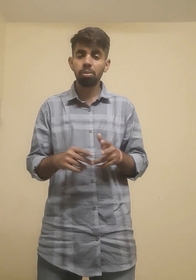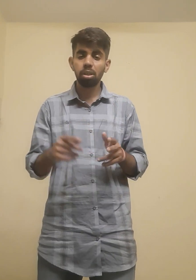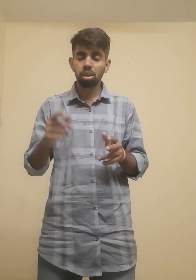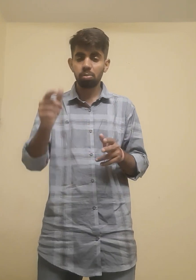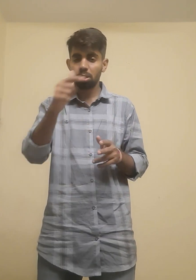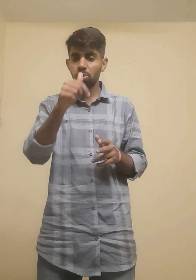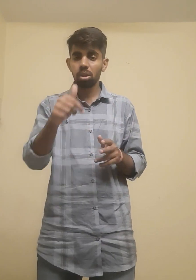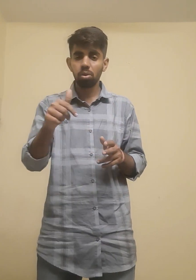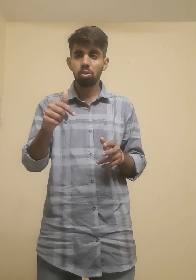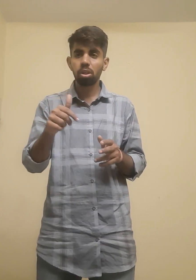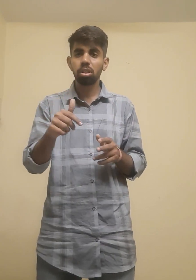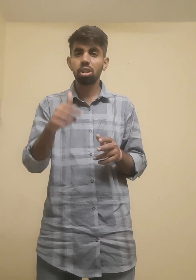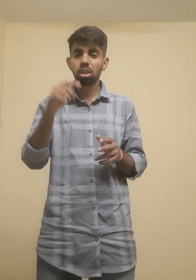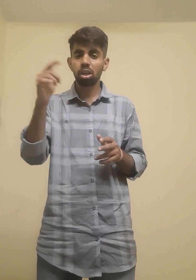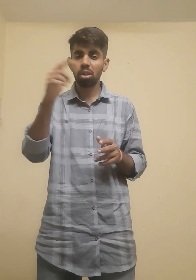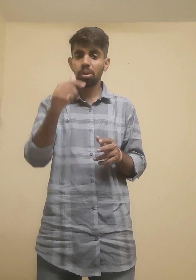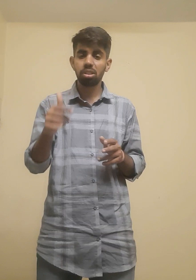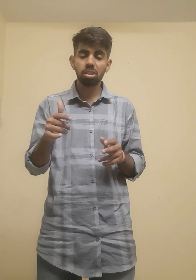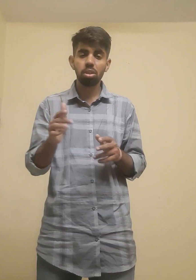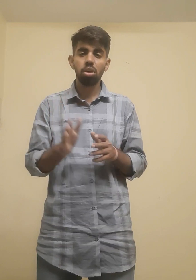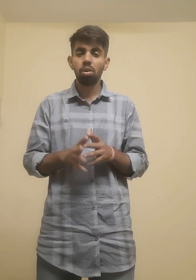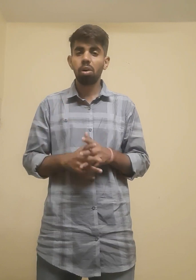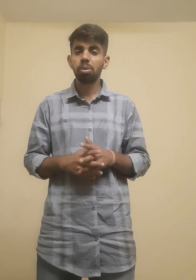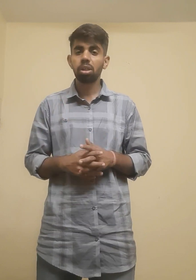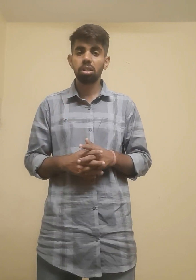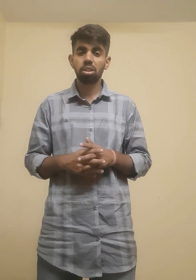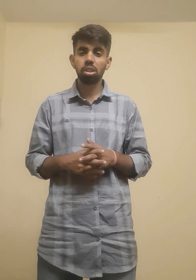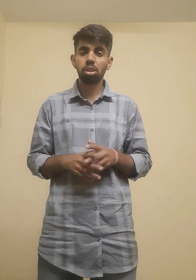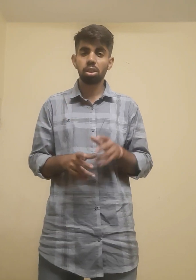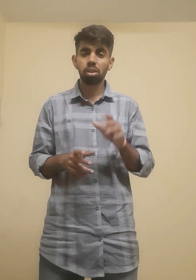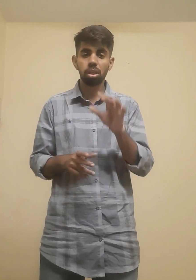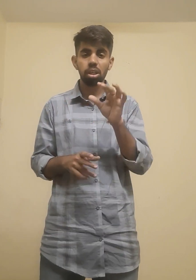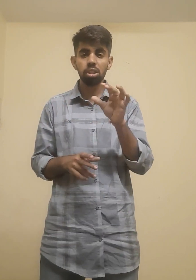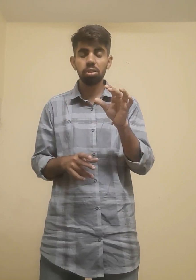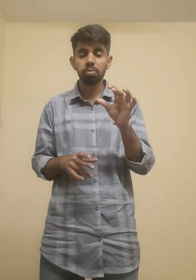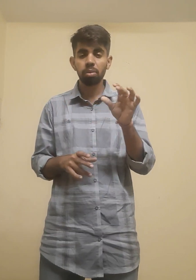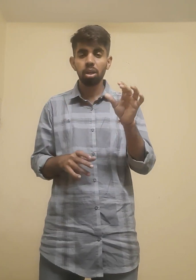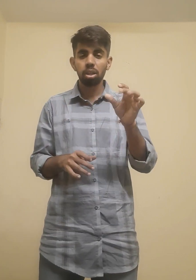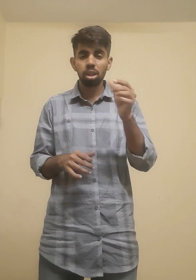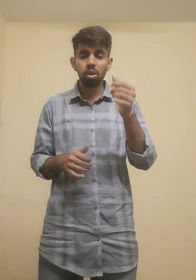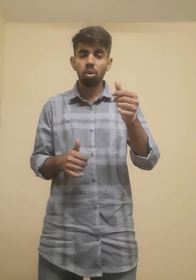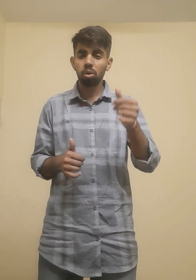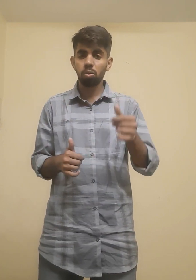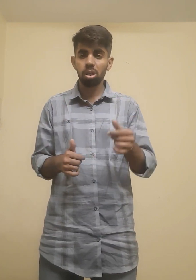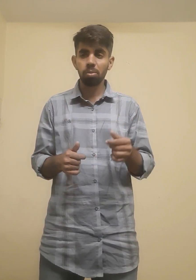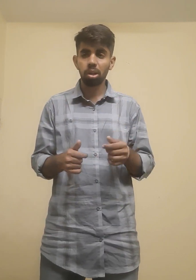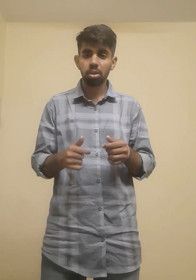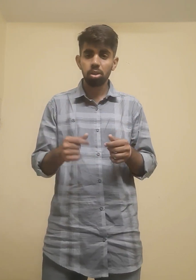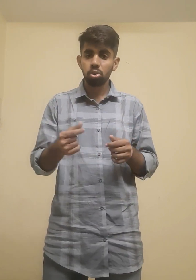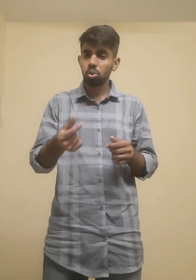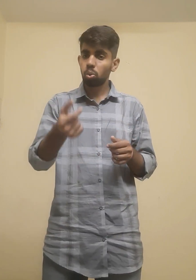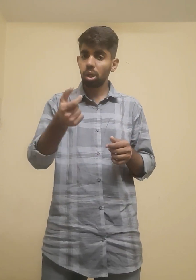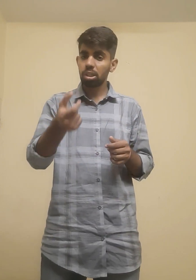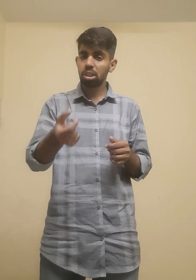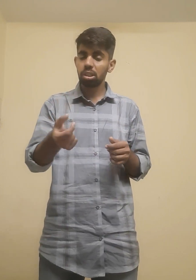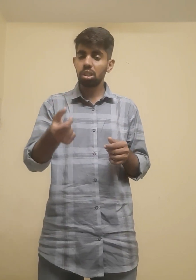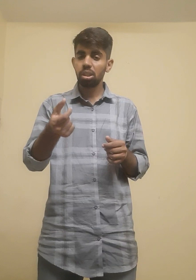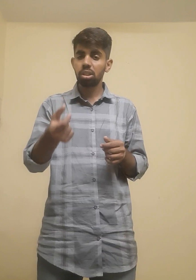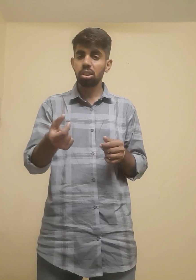parameter between, or we can say the curly braces of the constructor, that is their local variable. So to access the